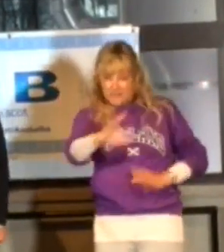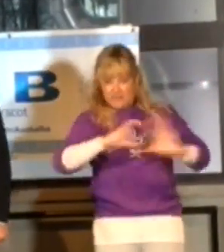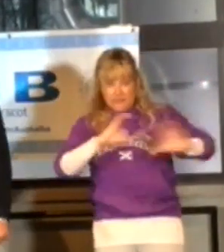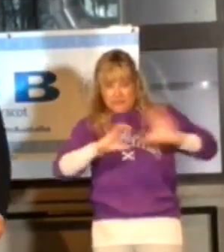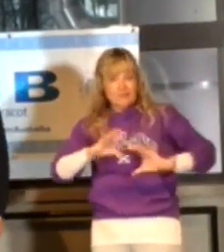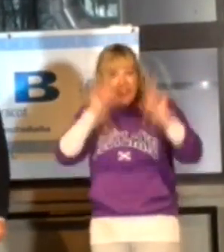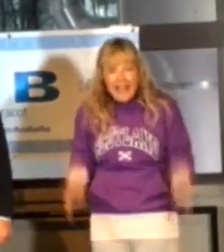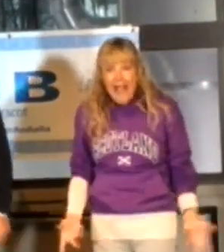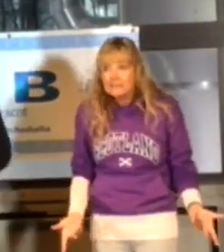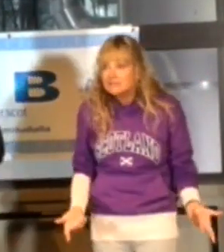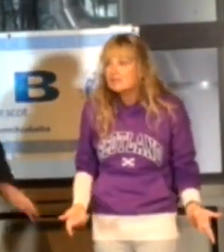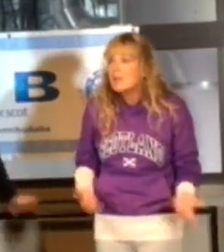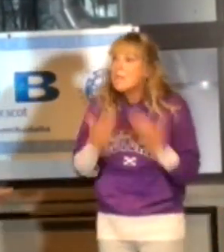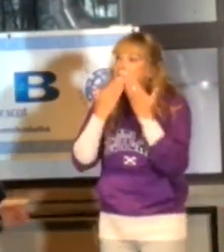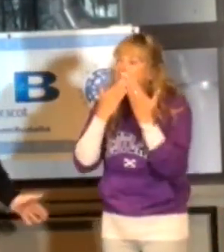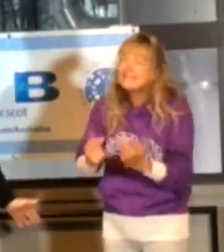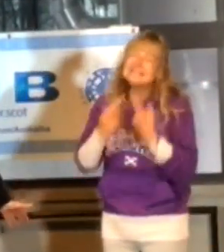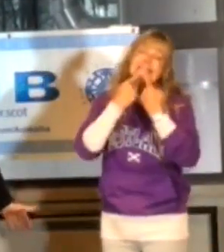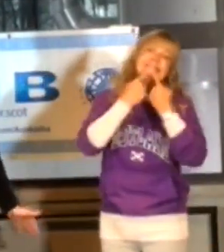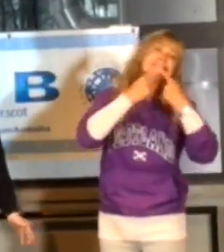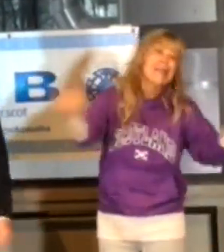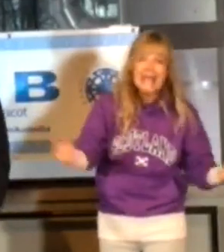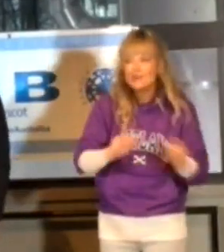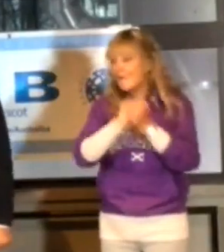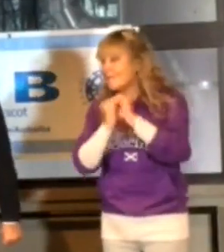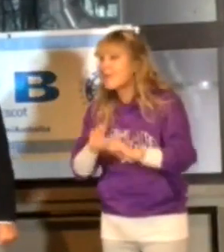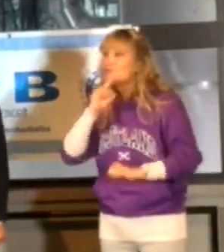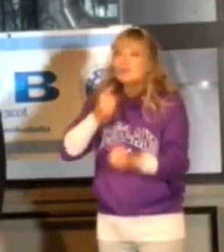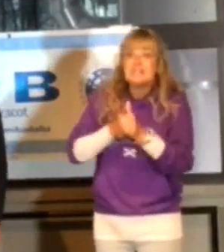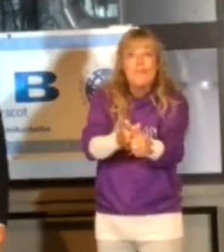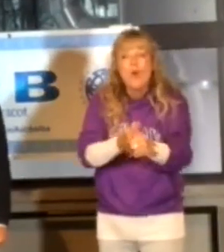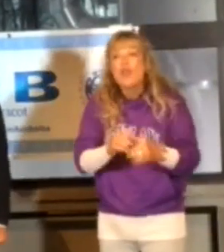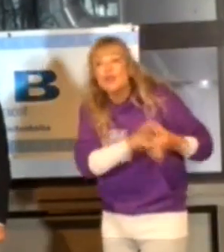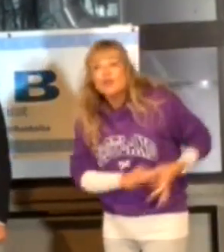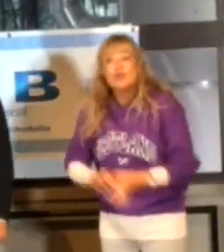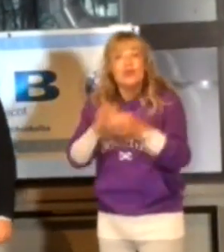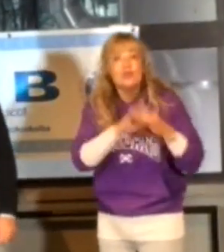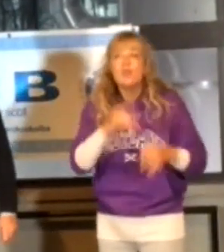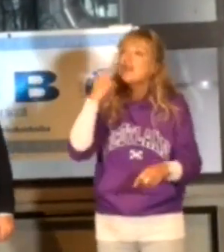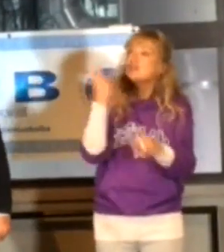is. Please tell your unionists loud and clear when they talk about